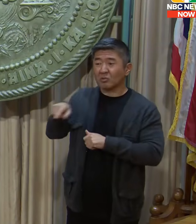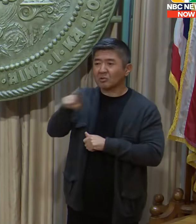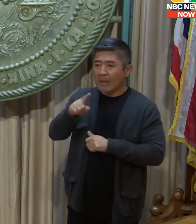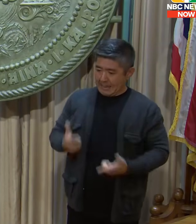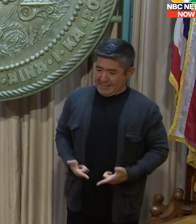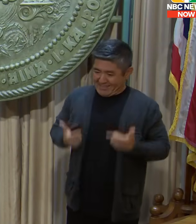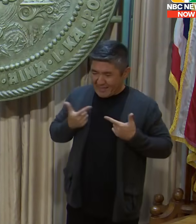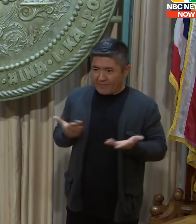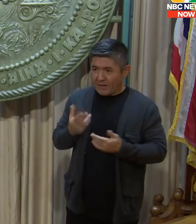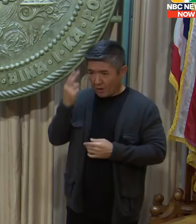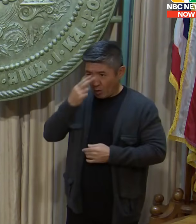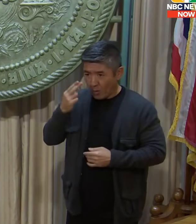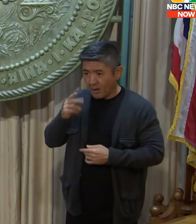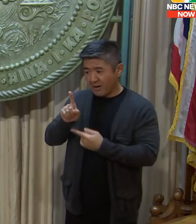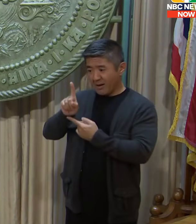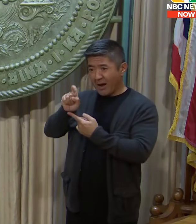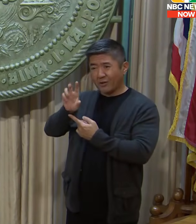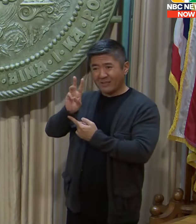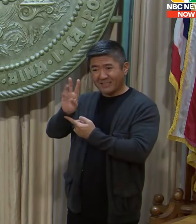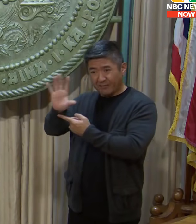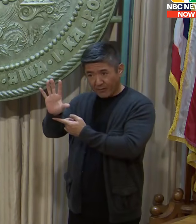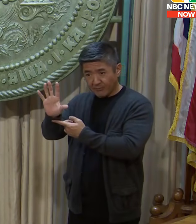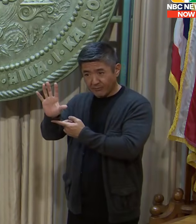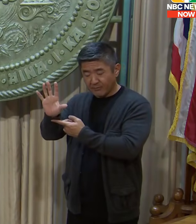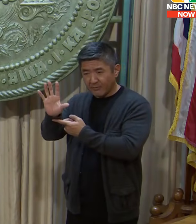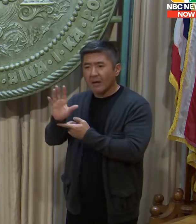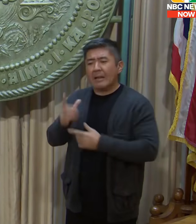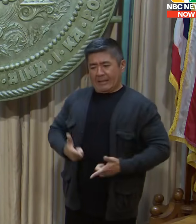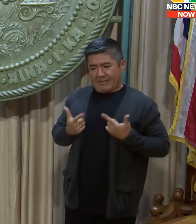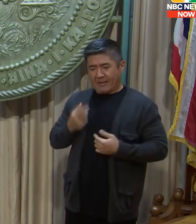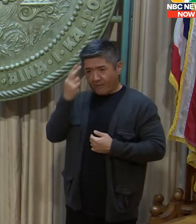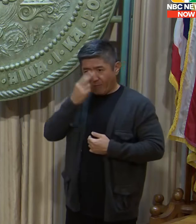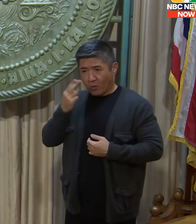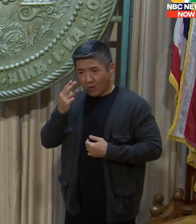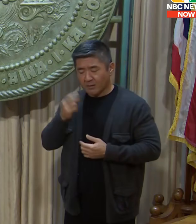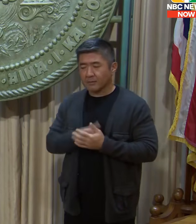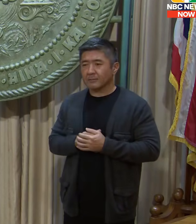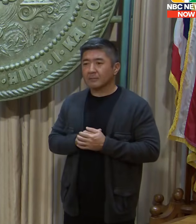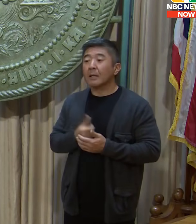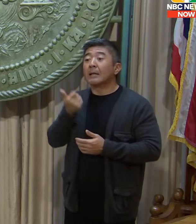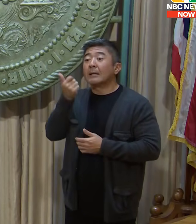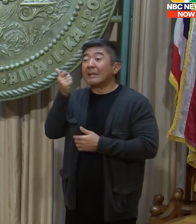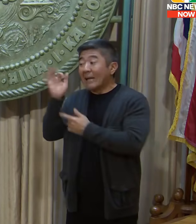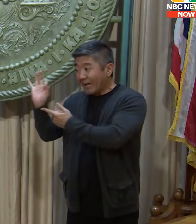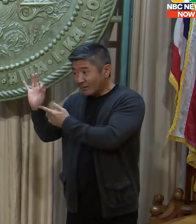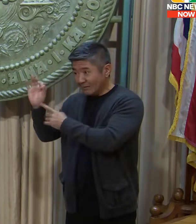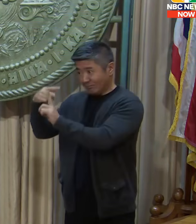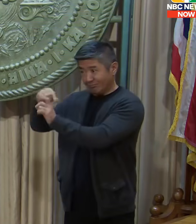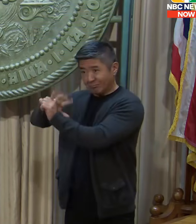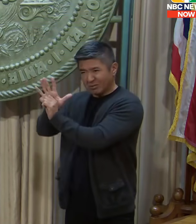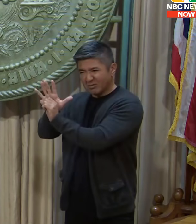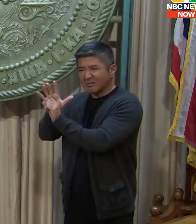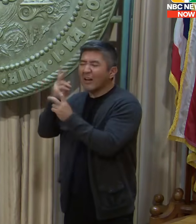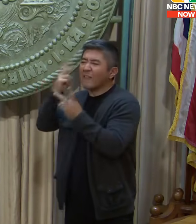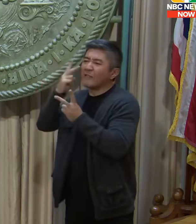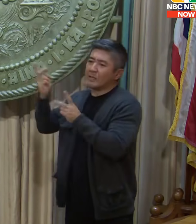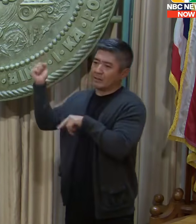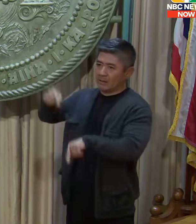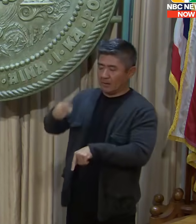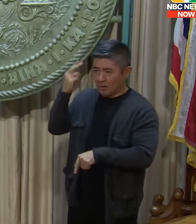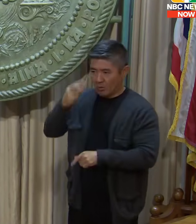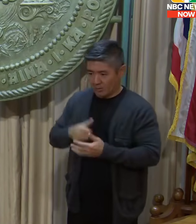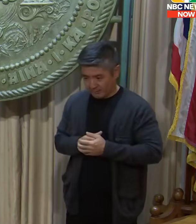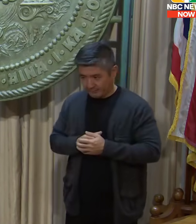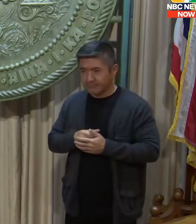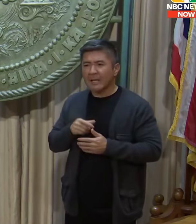residents. 165 of the 204 are Hawaii residents, 19 are visitors. Our surveillance program